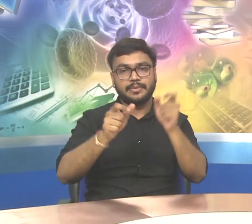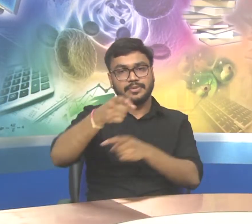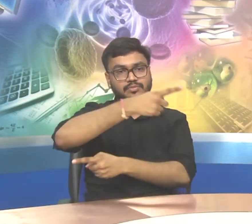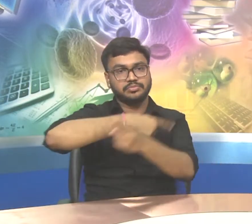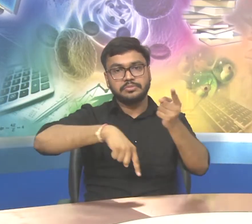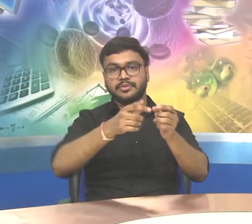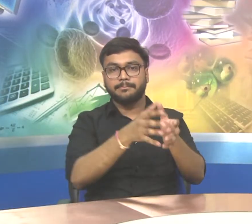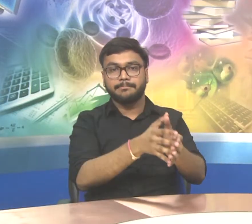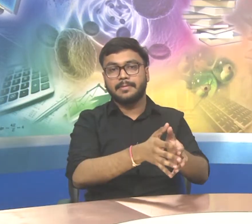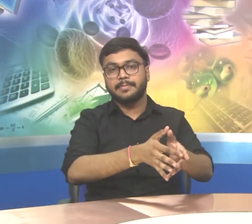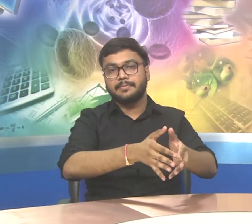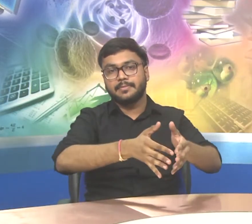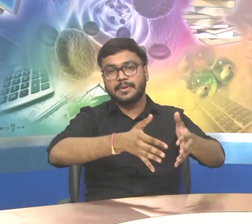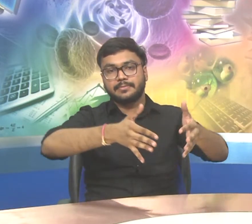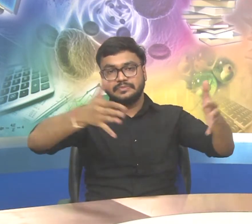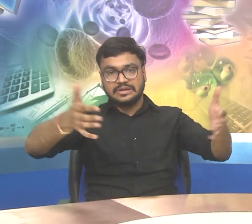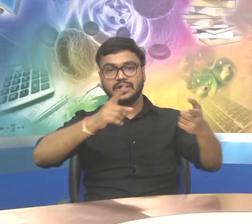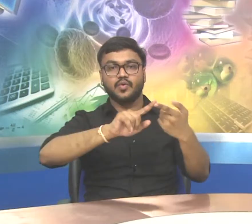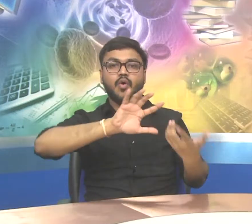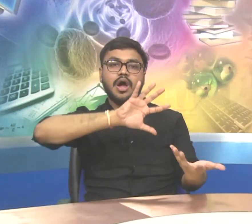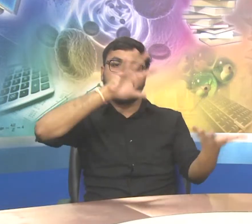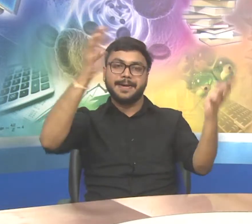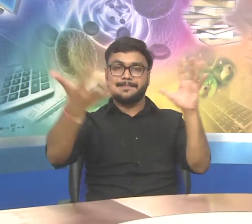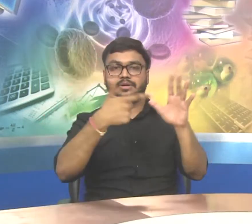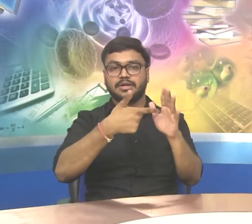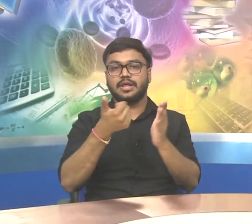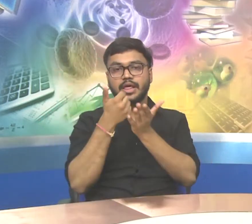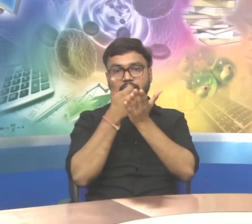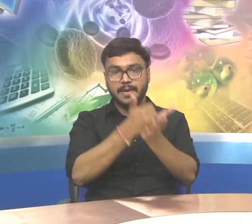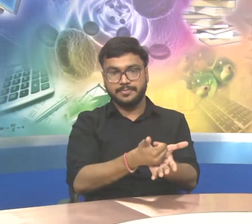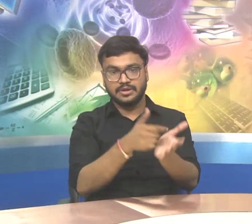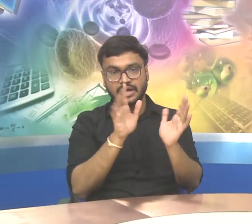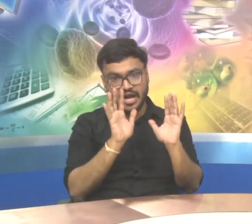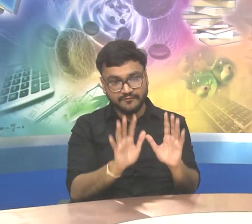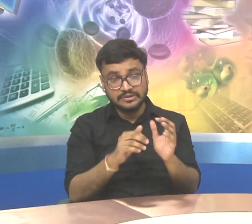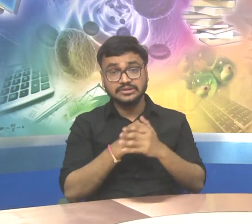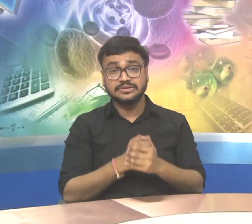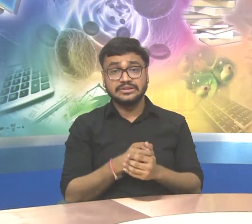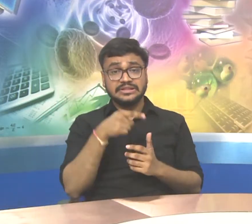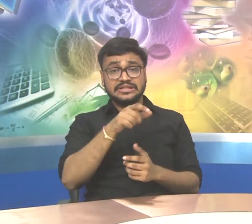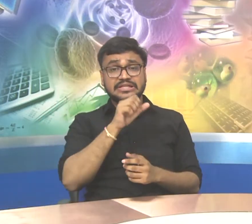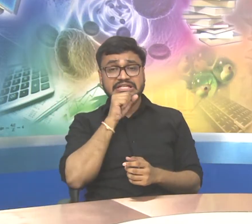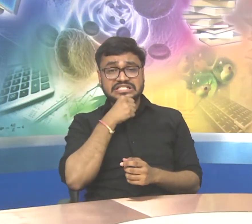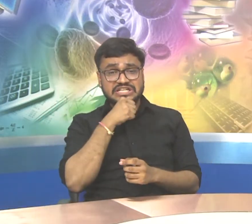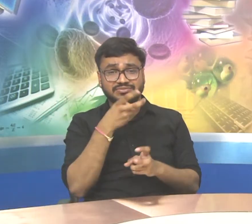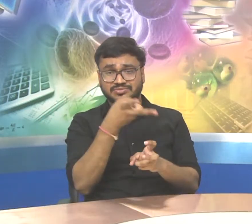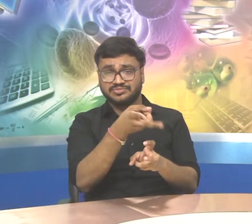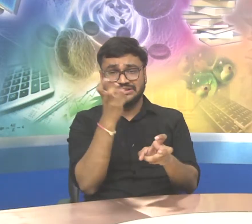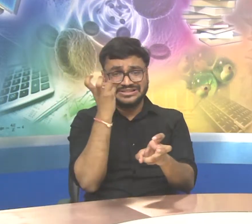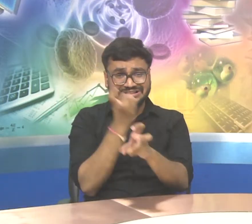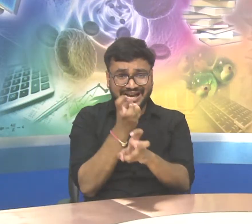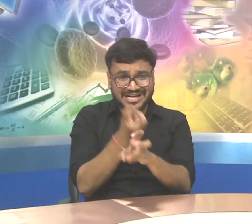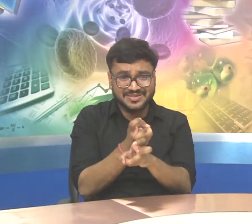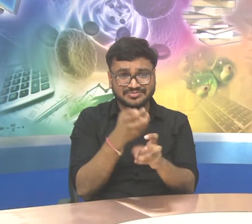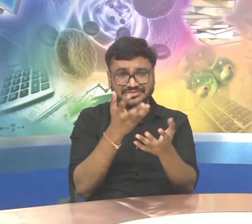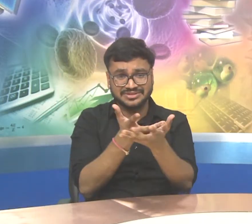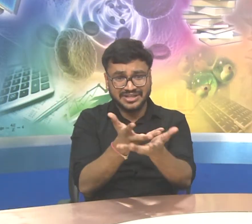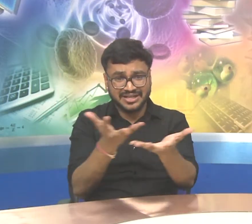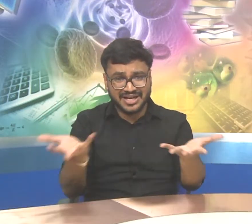The age of rock in which a fossil is found tells us when that organisms